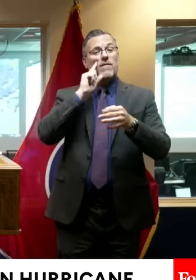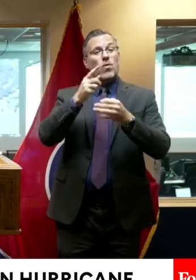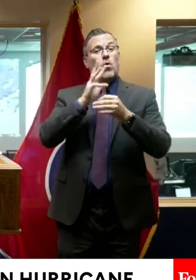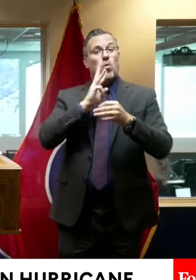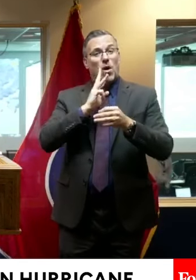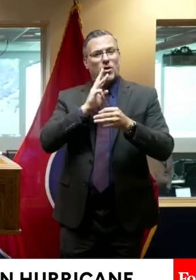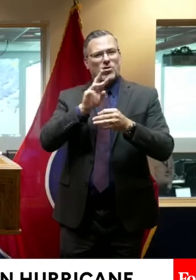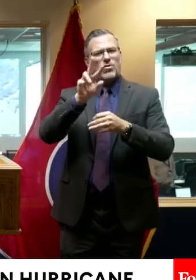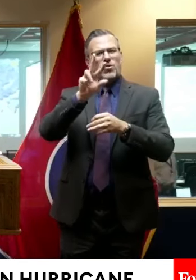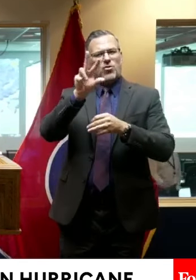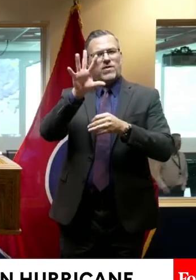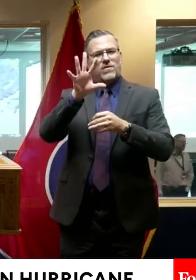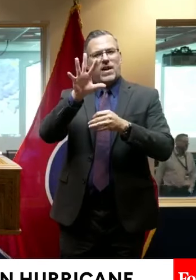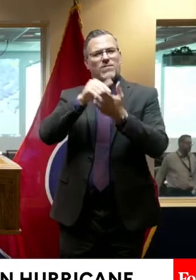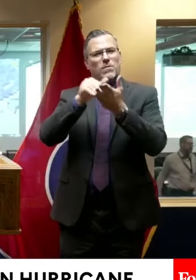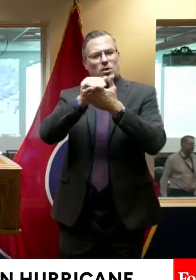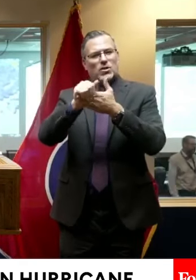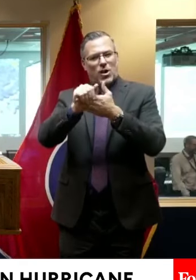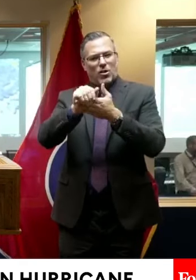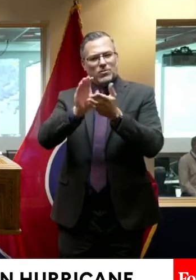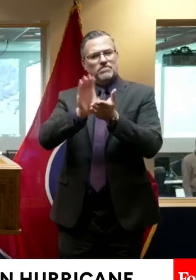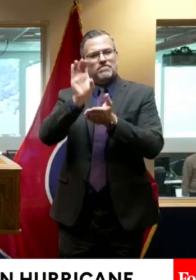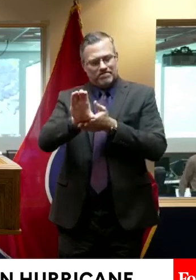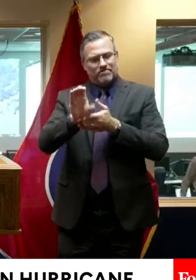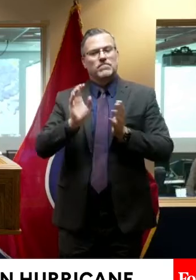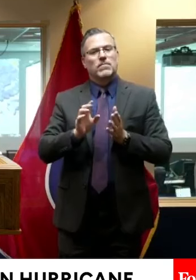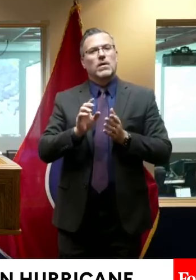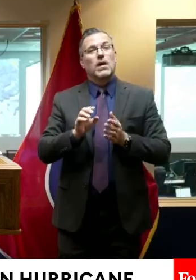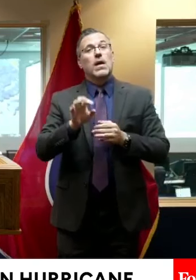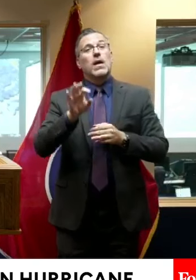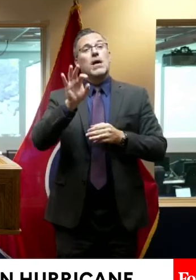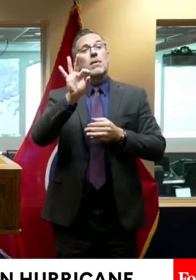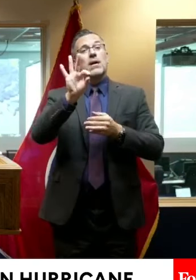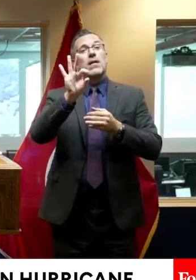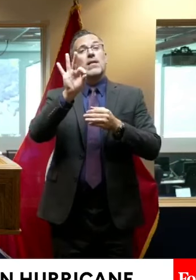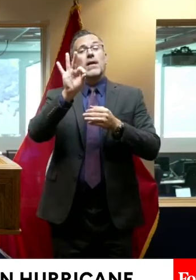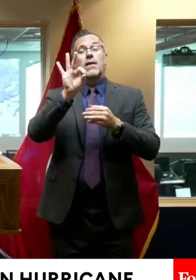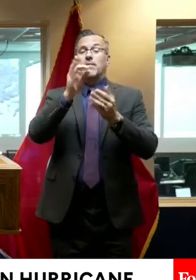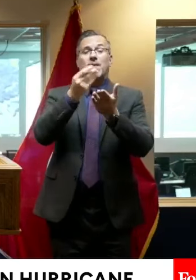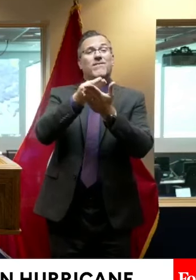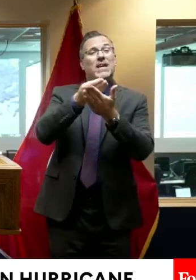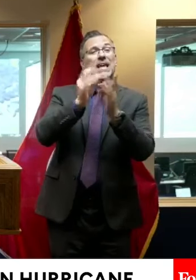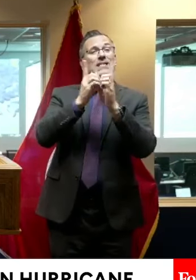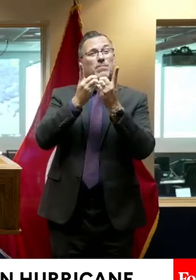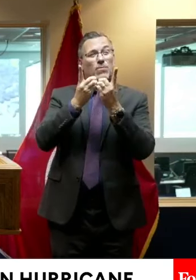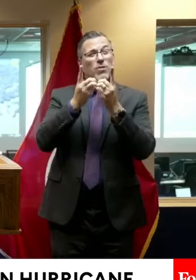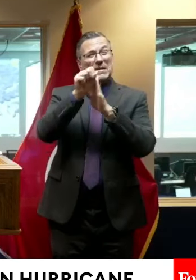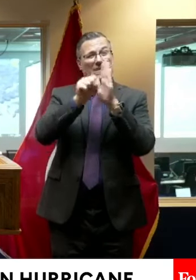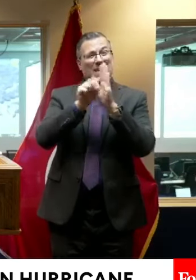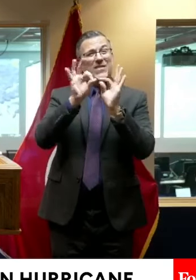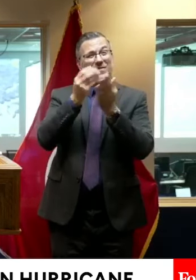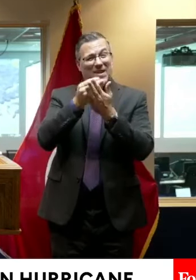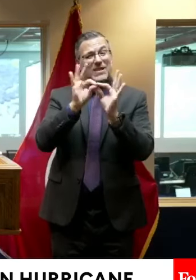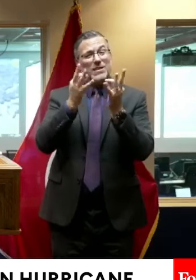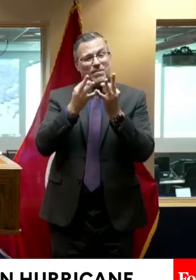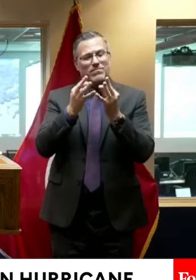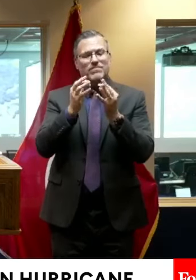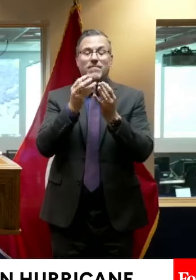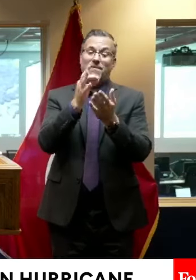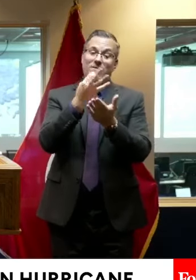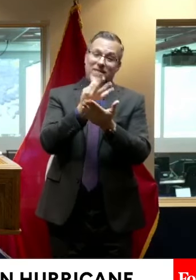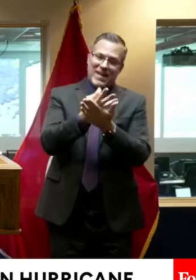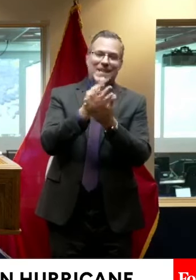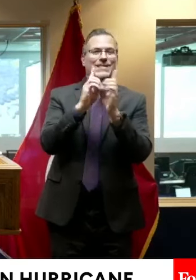I can't speak to those, but FNA is developing that plan right now because we need to get the dollars out. Now that we've announced it, we've made the county